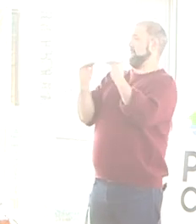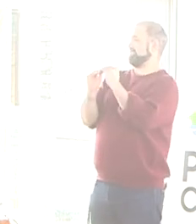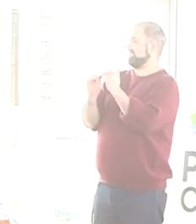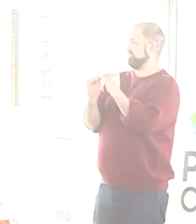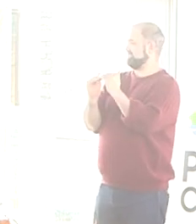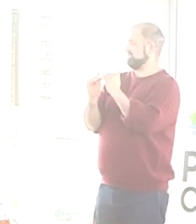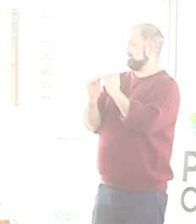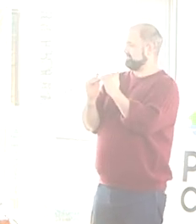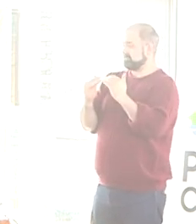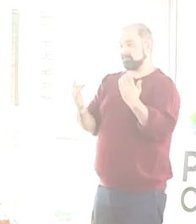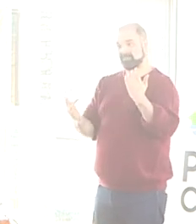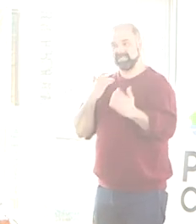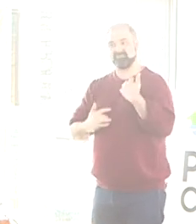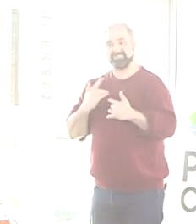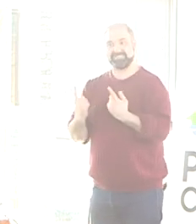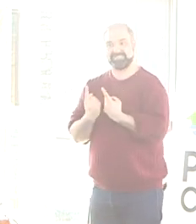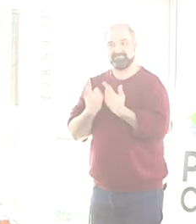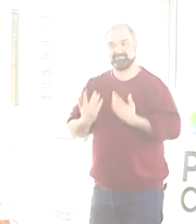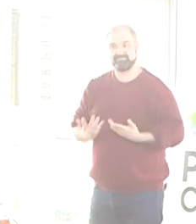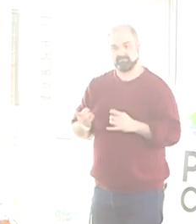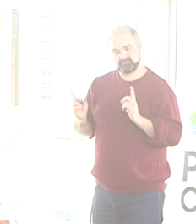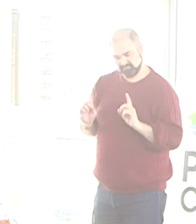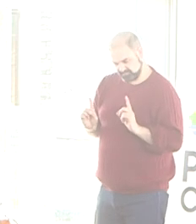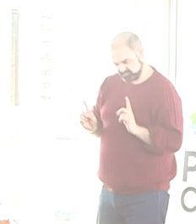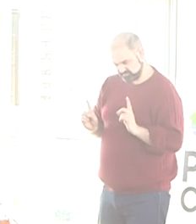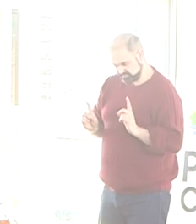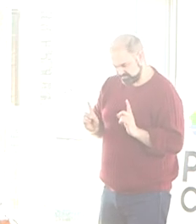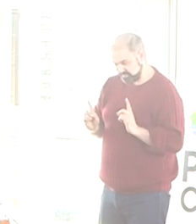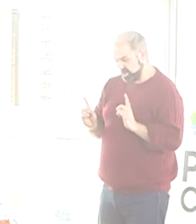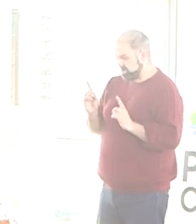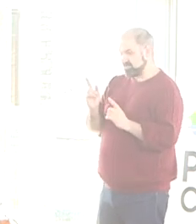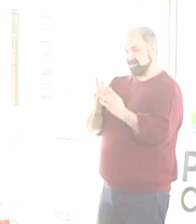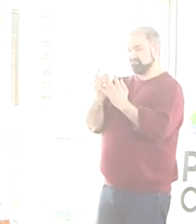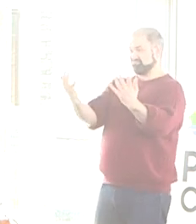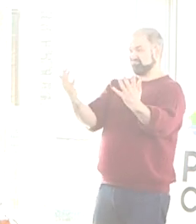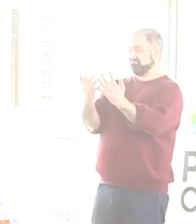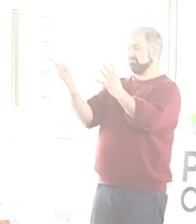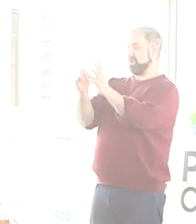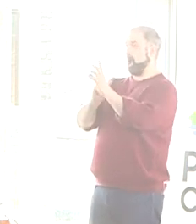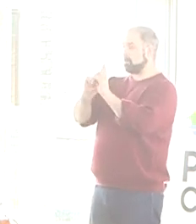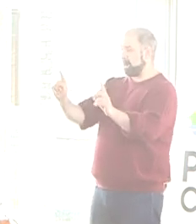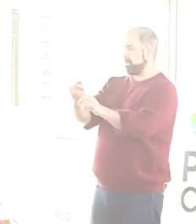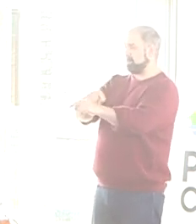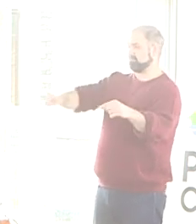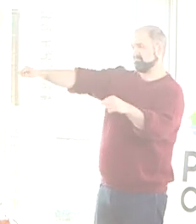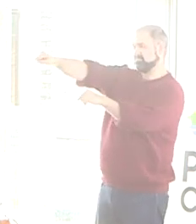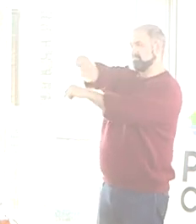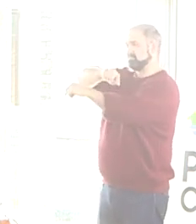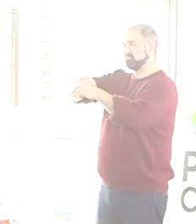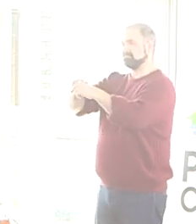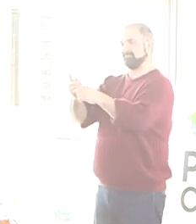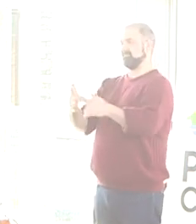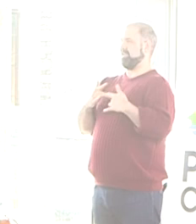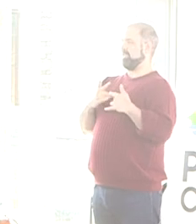And the interesting thing now is the number of young people who are regarding